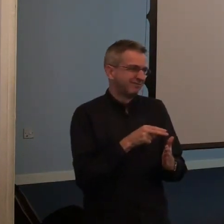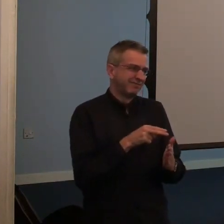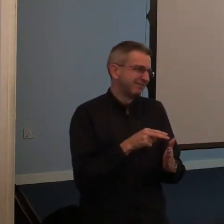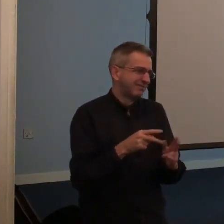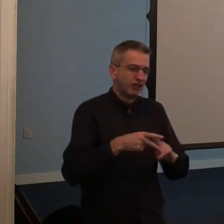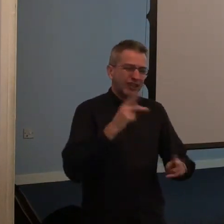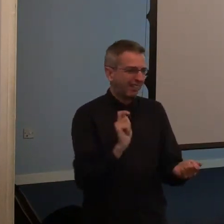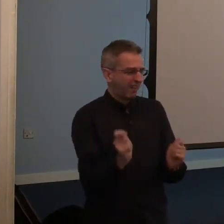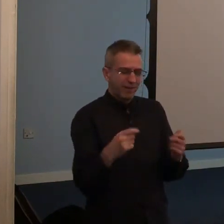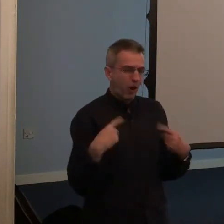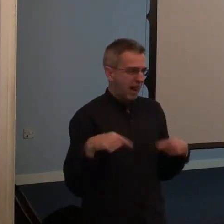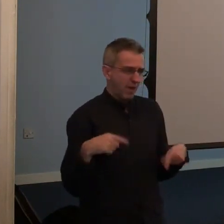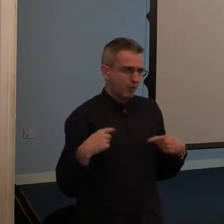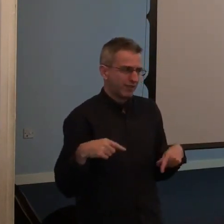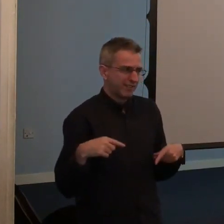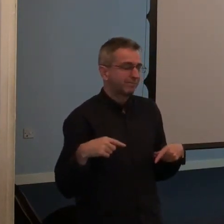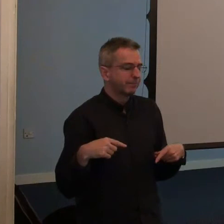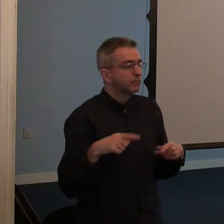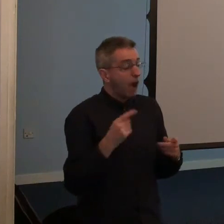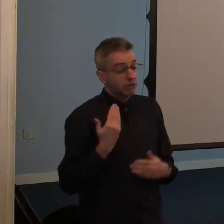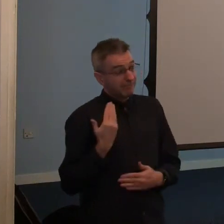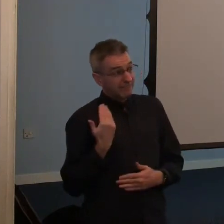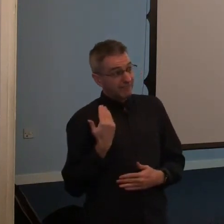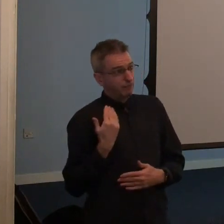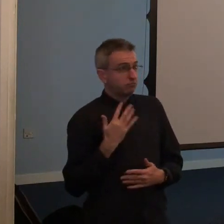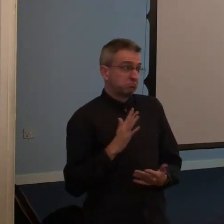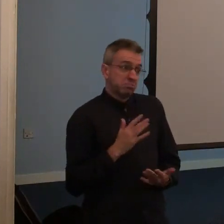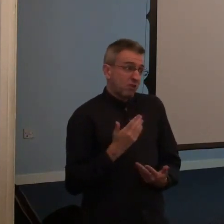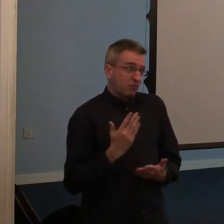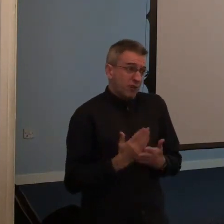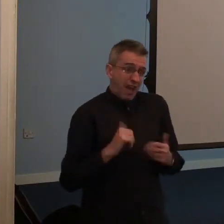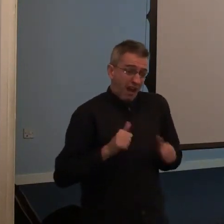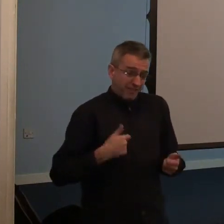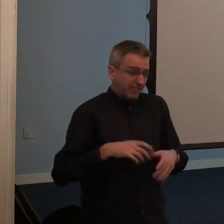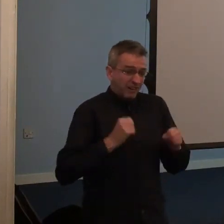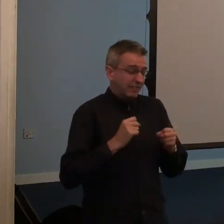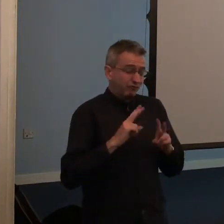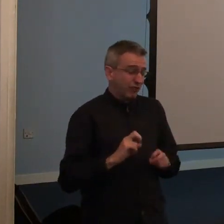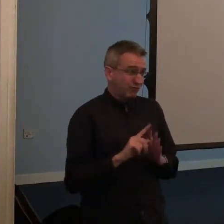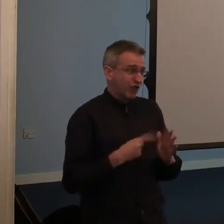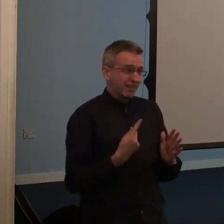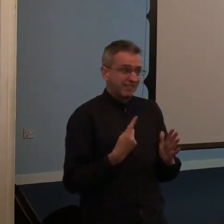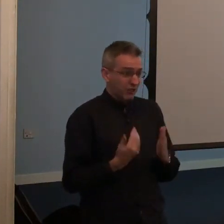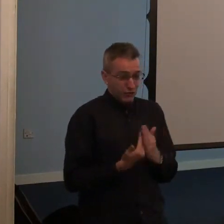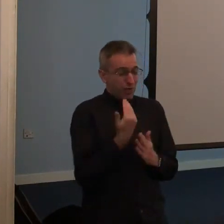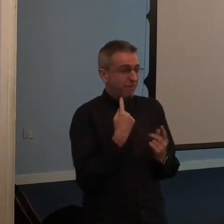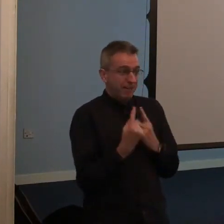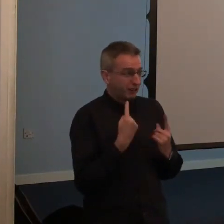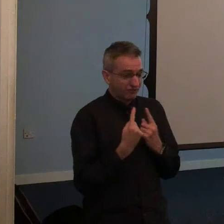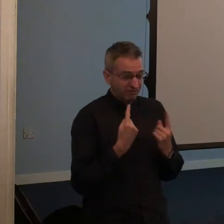that's been banned. Gene therapy and altering genes has been banned. Recently, you know, after we started this